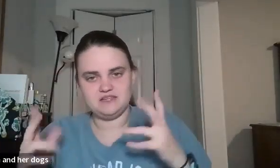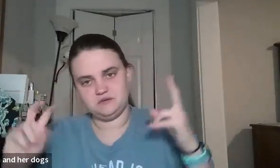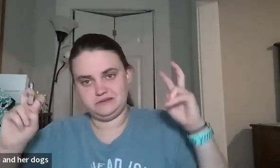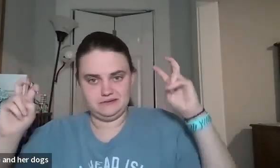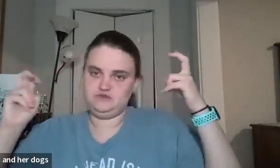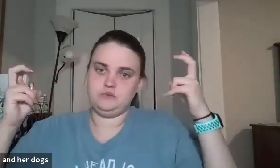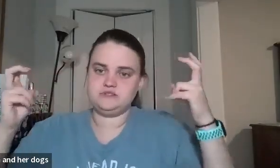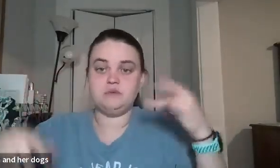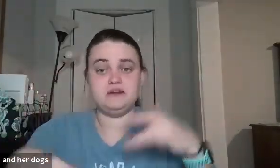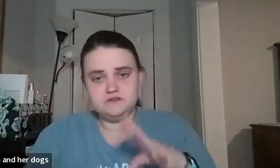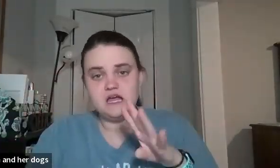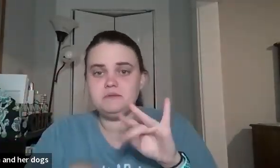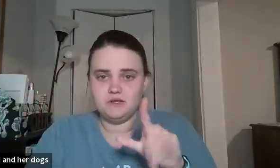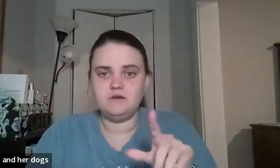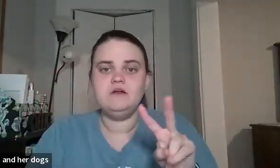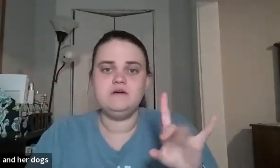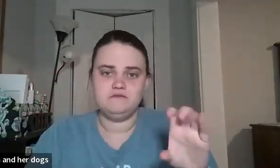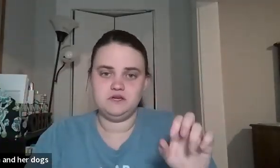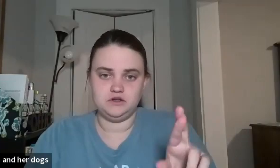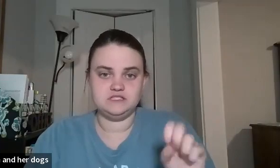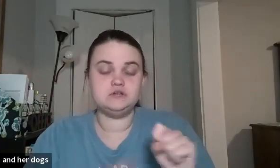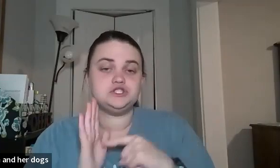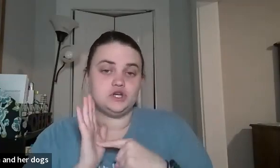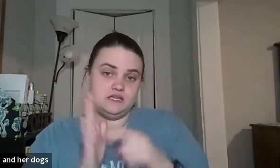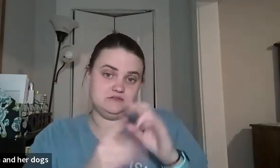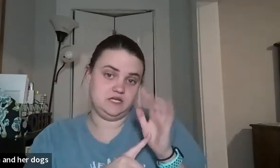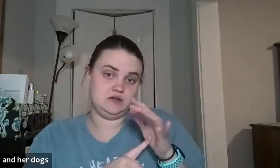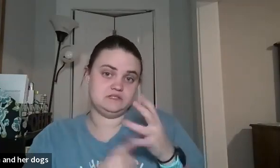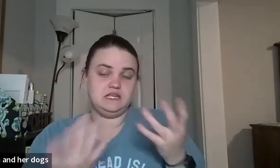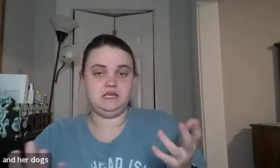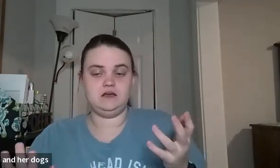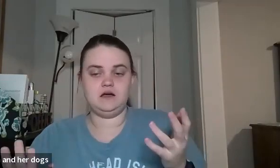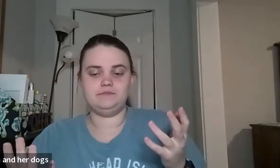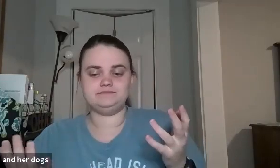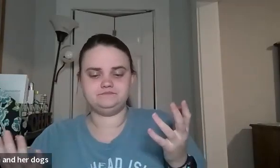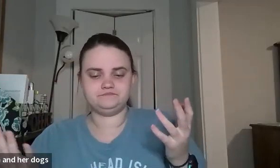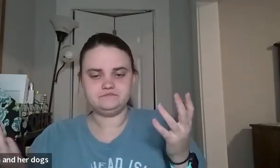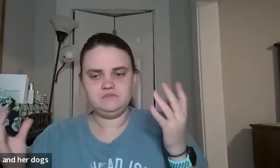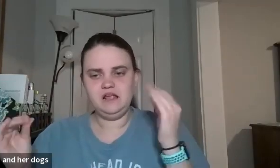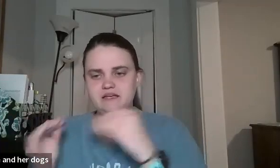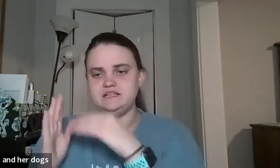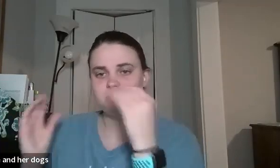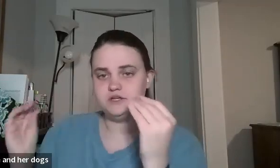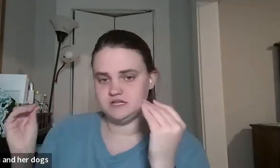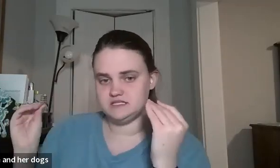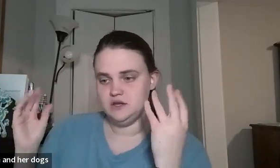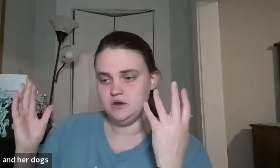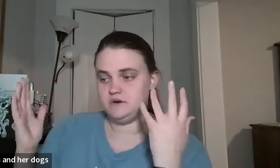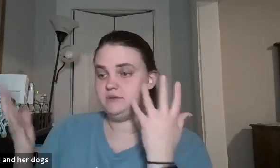like what the group is called. But if you type in Bill Vickers, it'll show his videos. And he, again, is the one who does, where he will